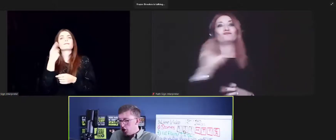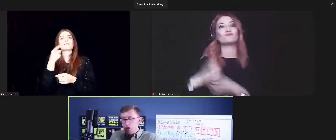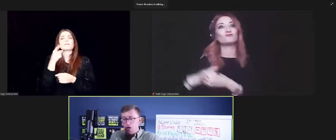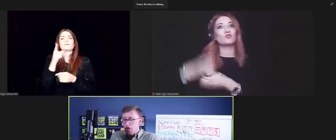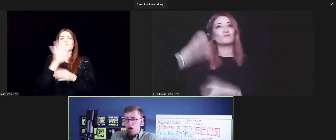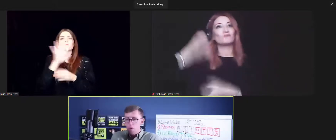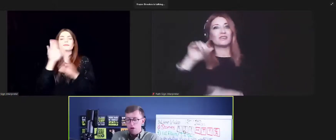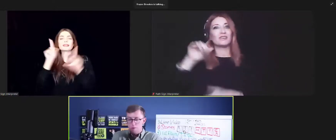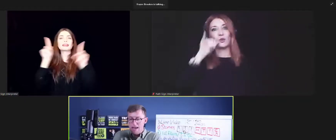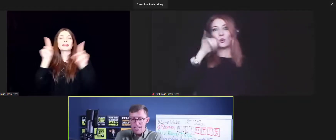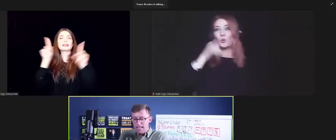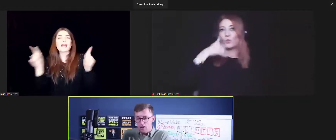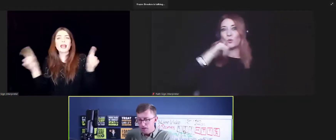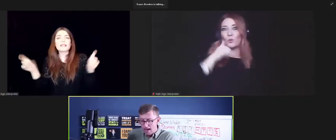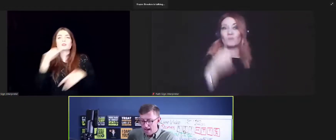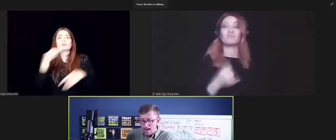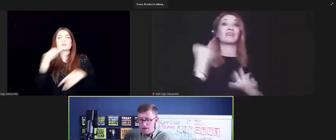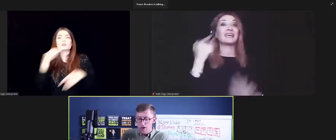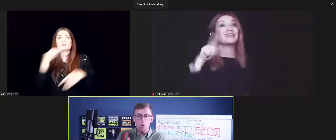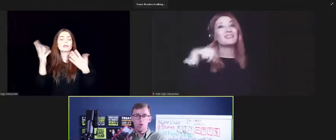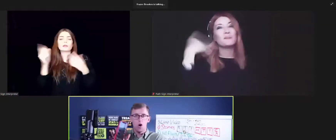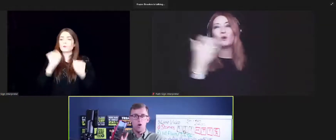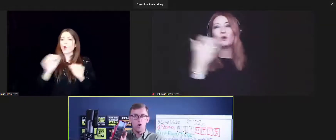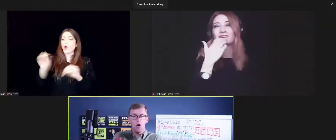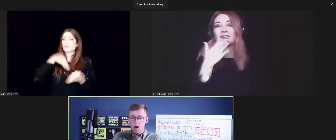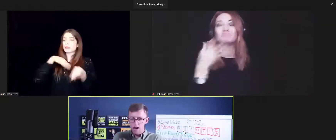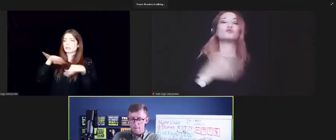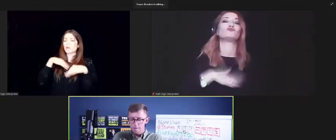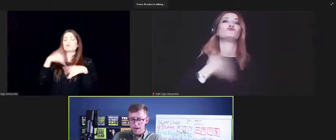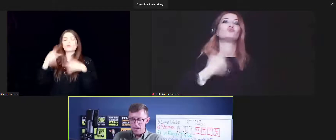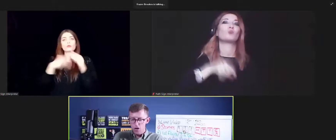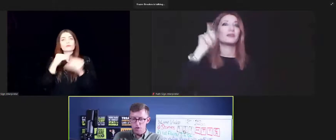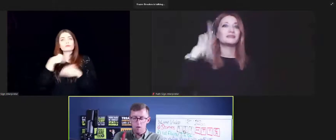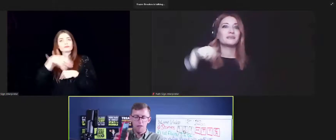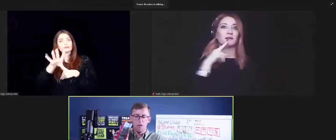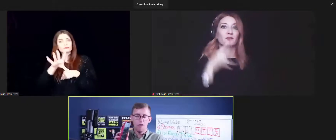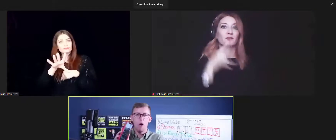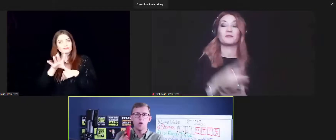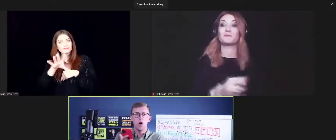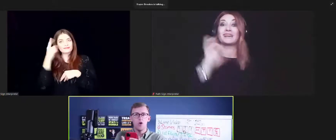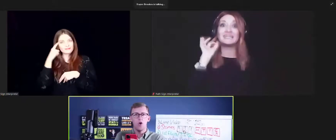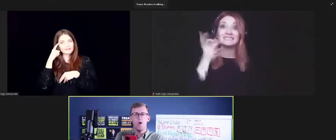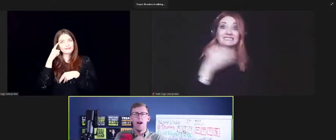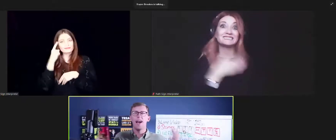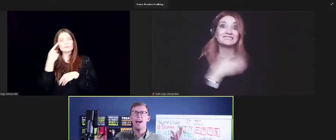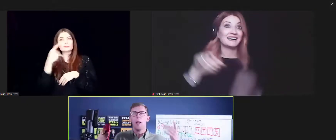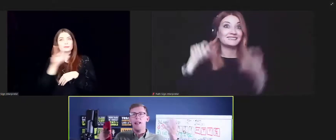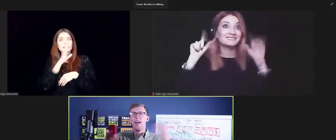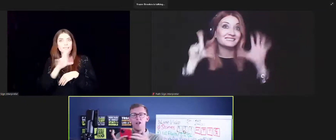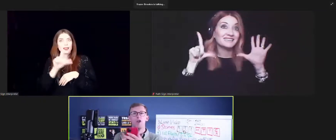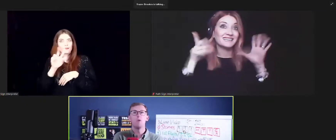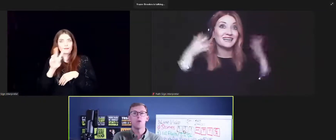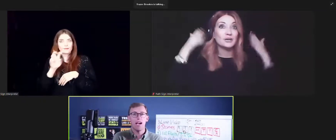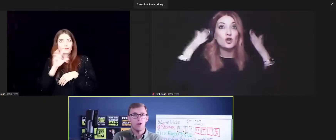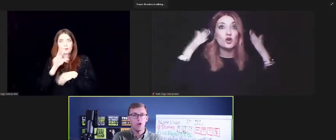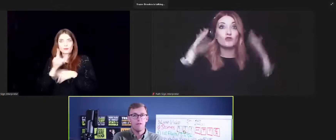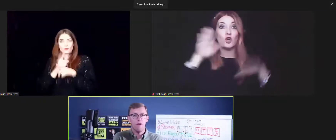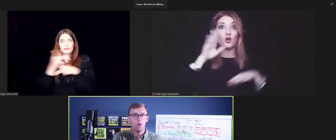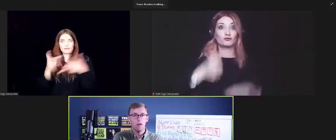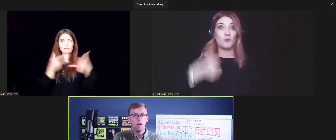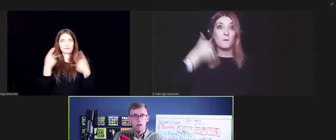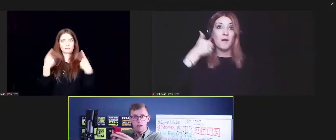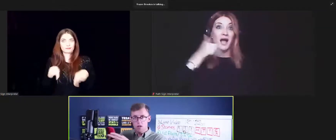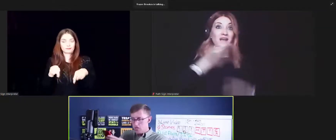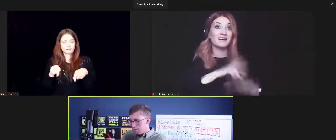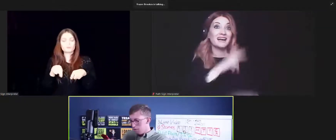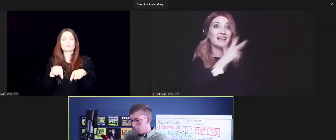all you can do is just make a little note on your, make another note on your notes section of your